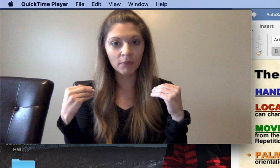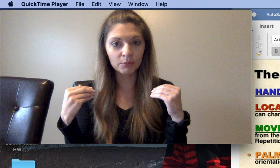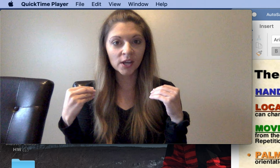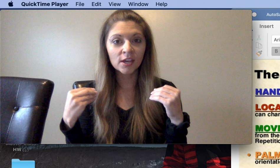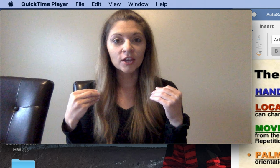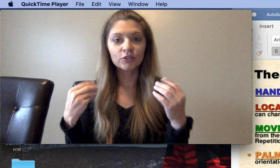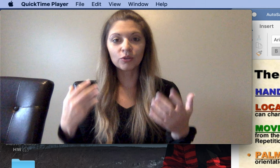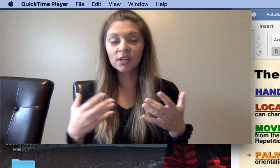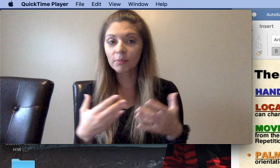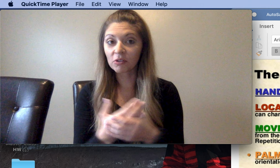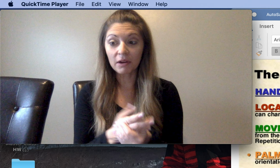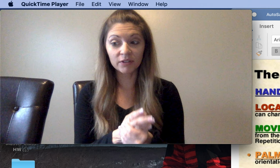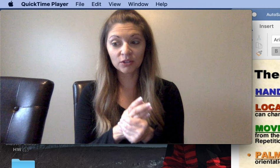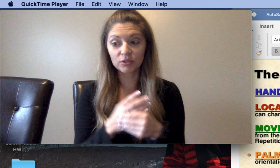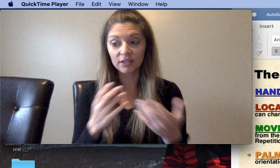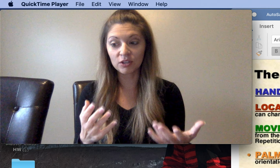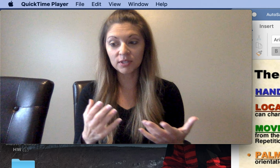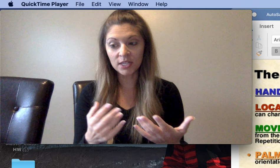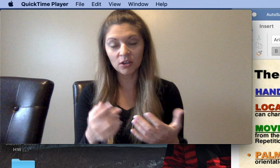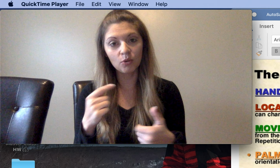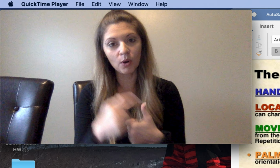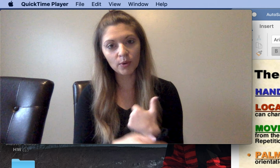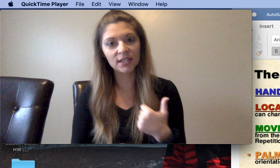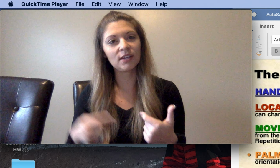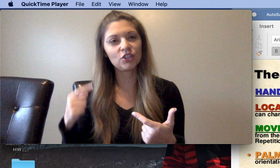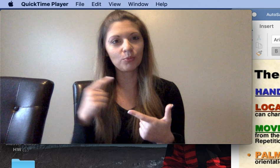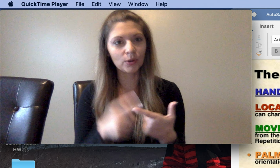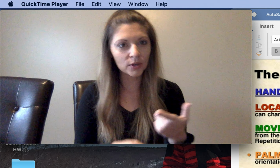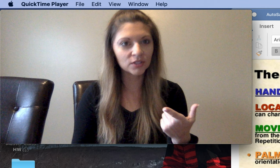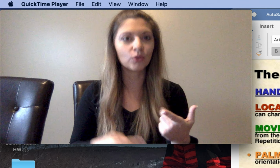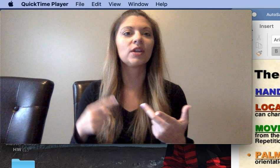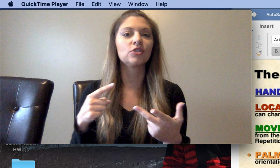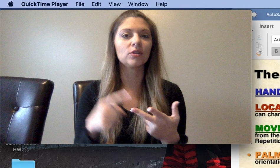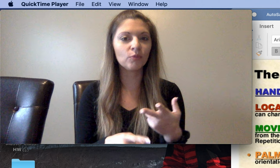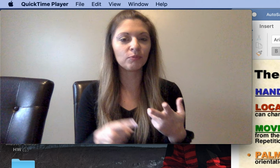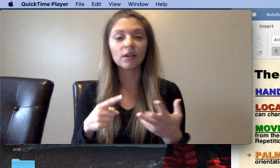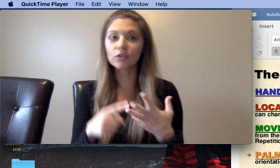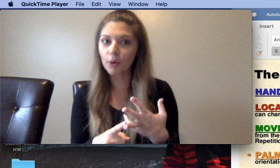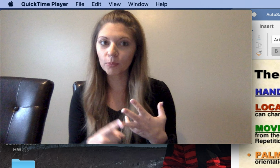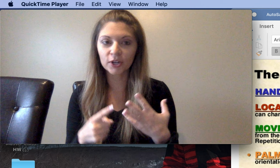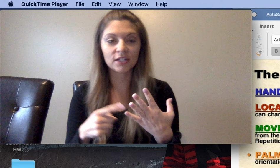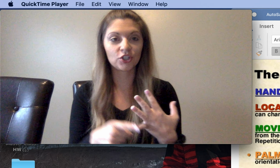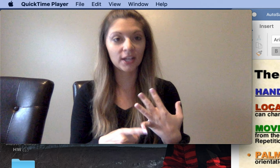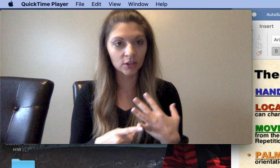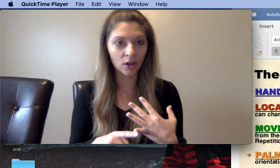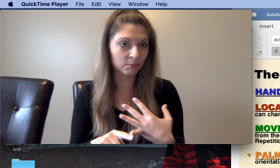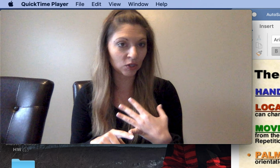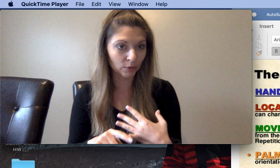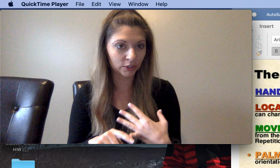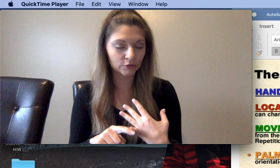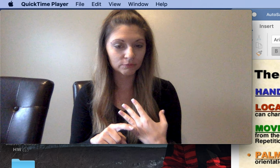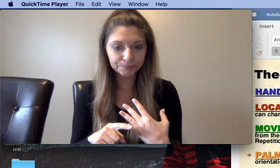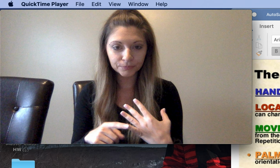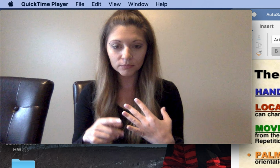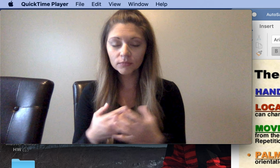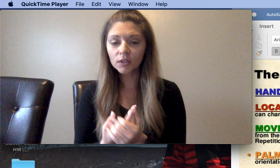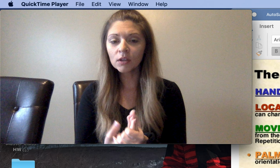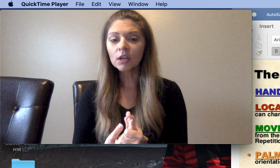long-term memory. So think about every single sign that you see. Oh, what was that hand shape? What was the location, the movement, the palm orientation, and the non-manual